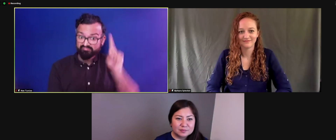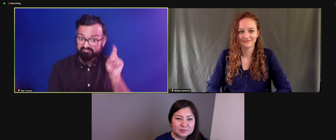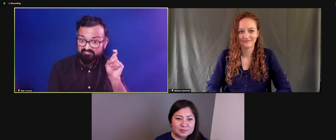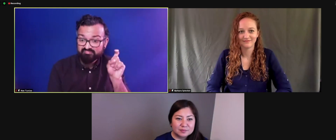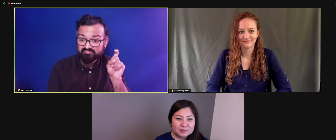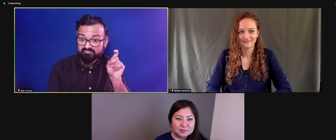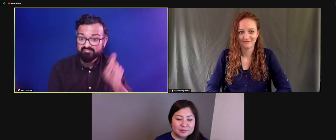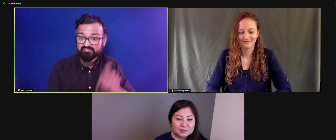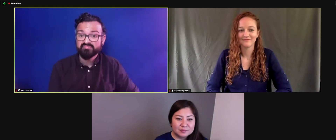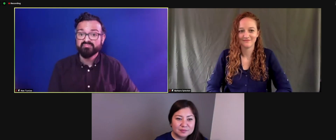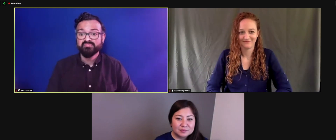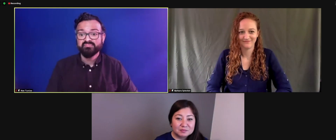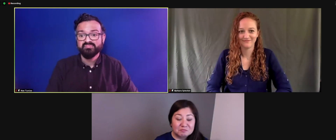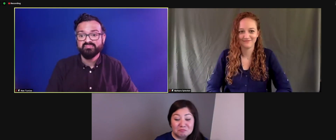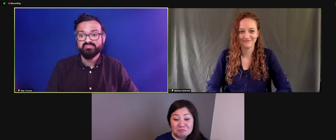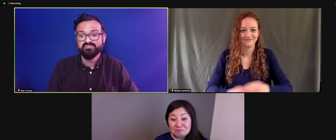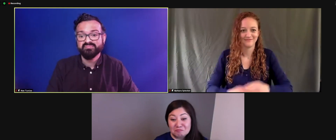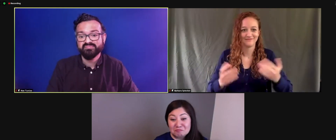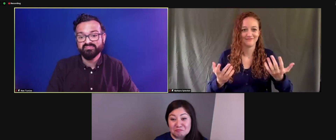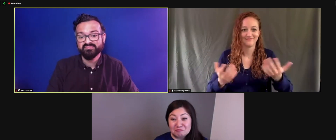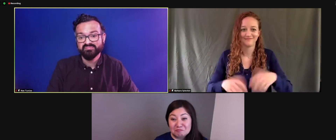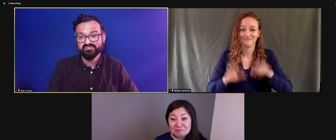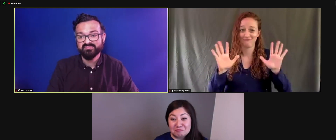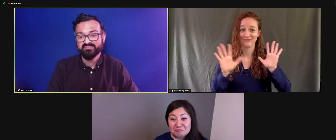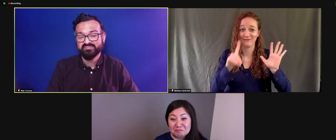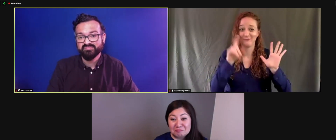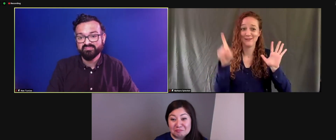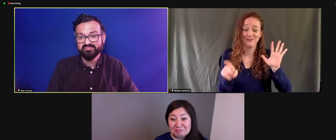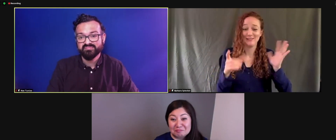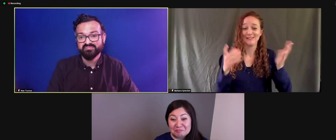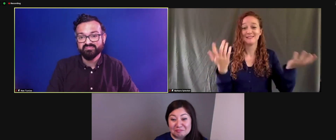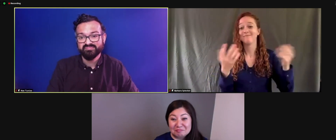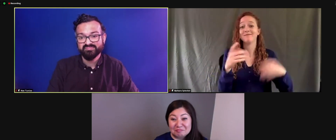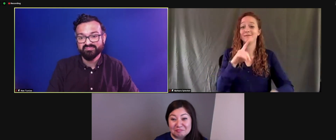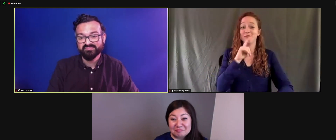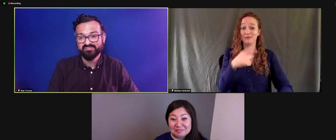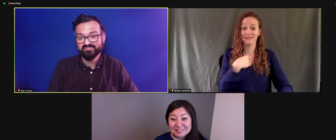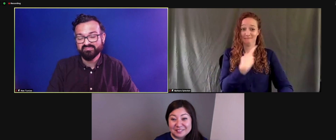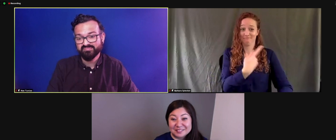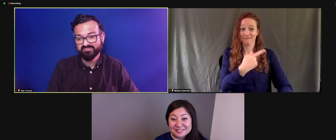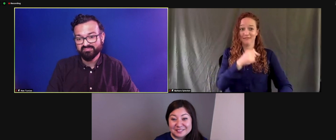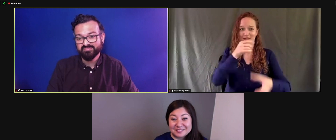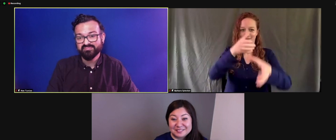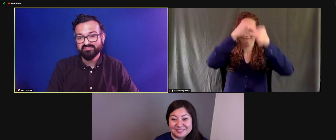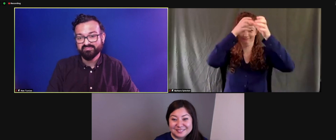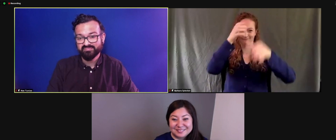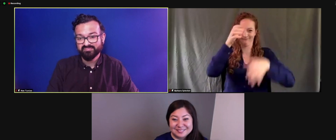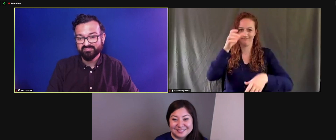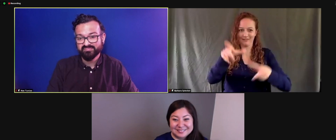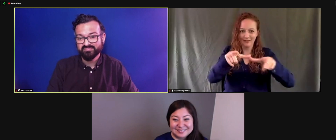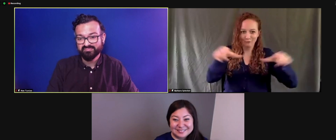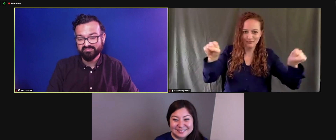month's lecture. So we'll get to the Q&A for Atomic Hands now.